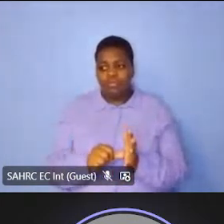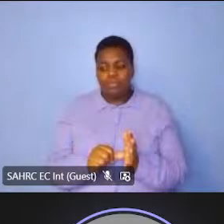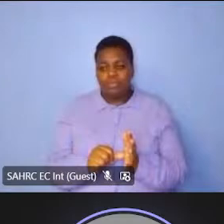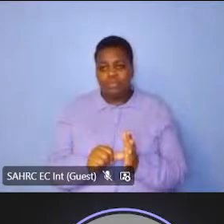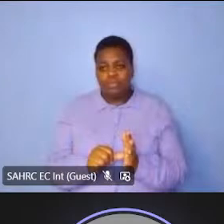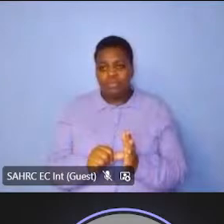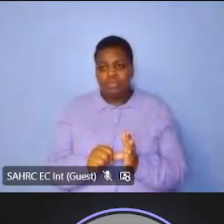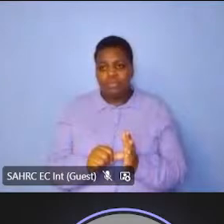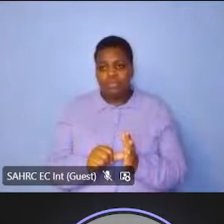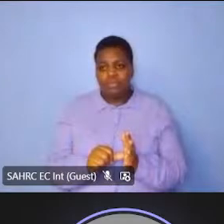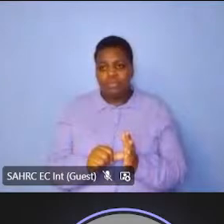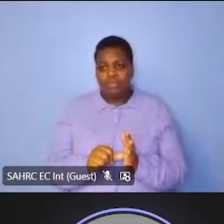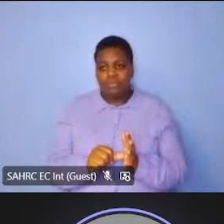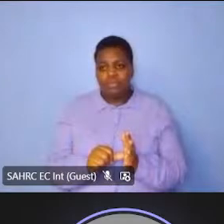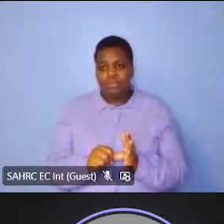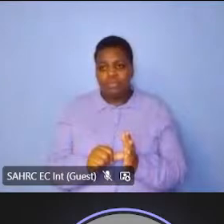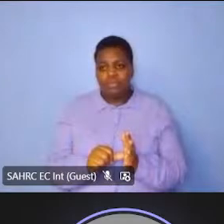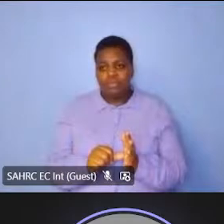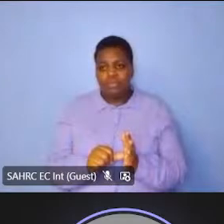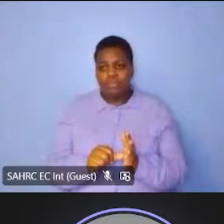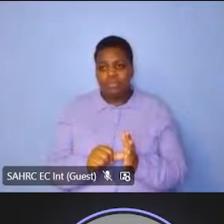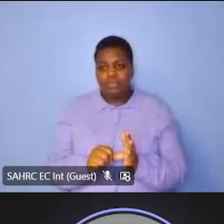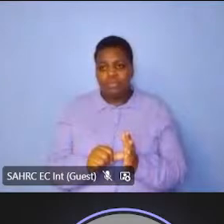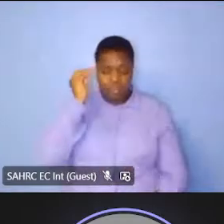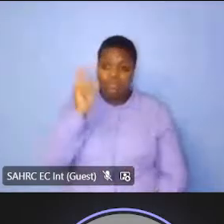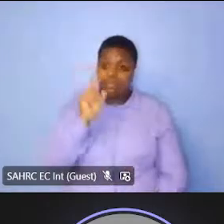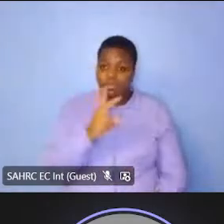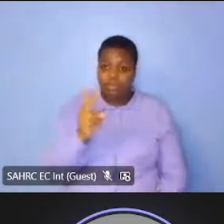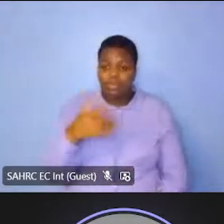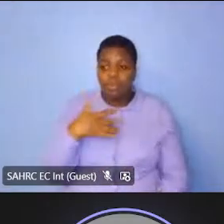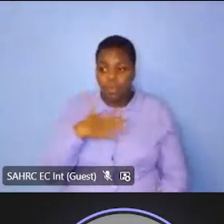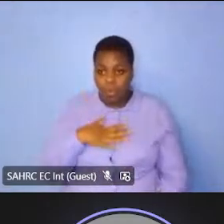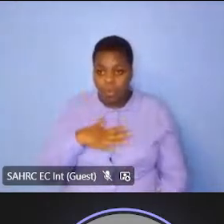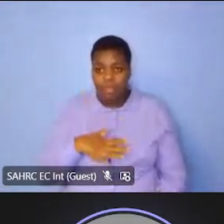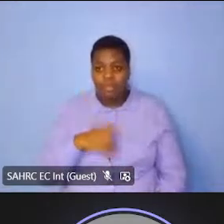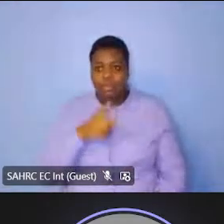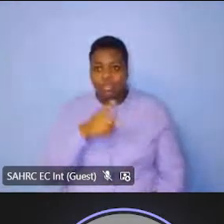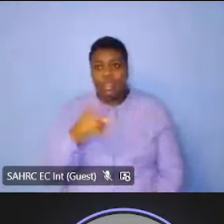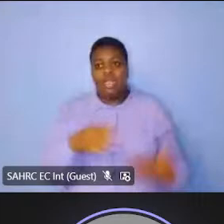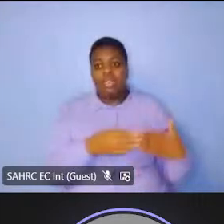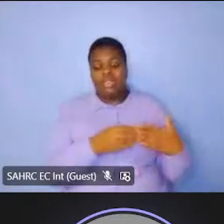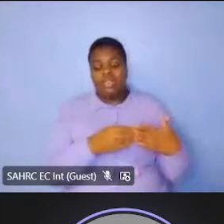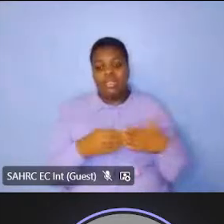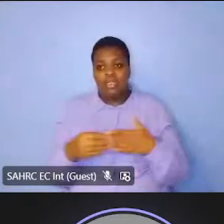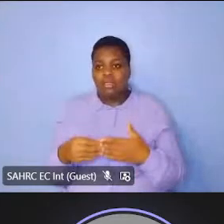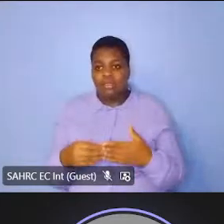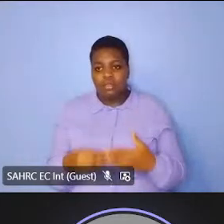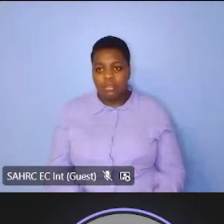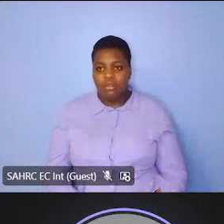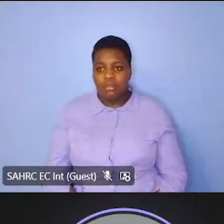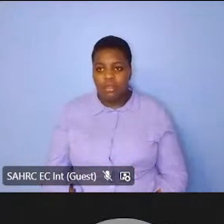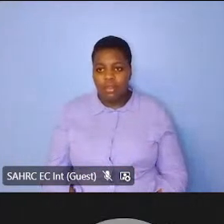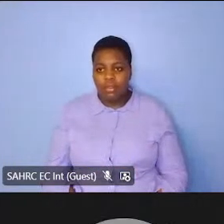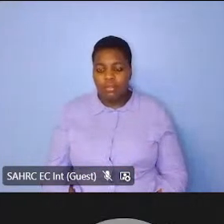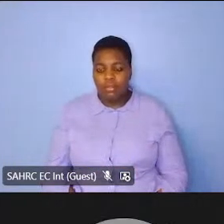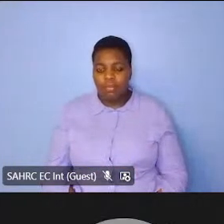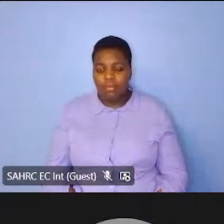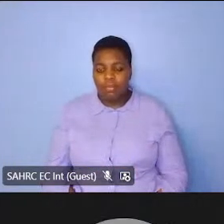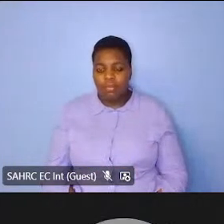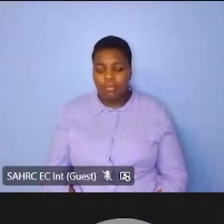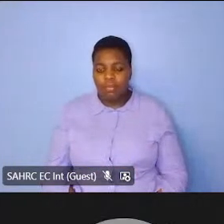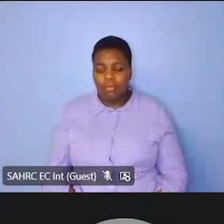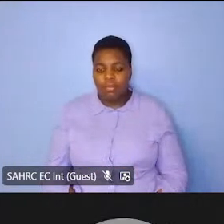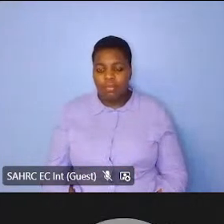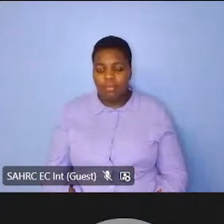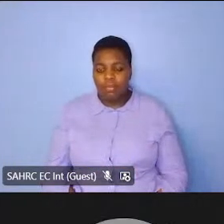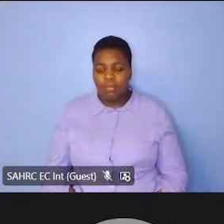That's quite important to note. We also wanted to note that the guidelines, oh, if we can go back, please, thank you. Sorry for